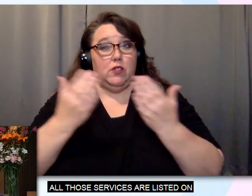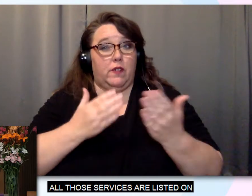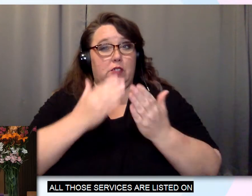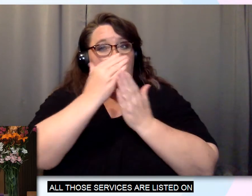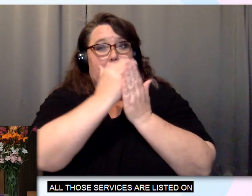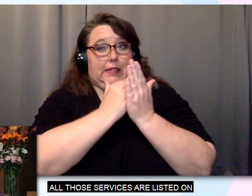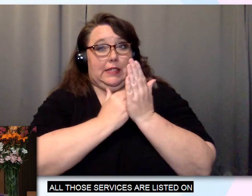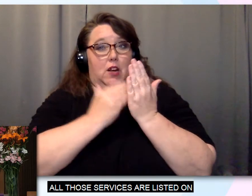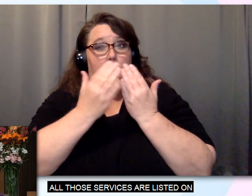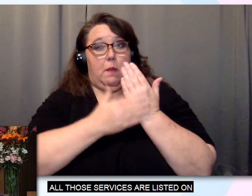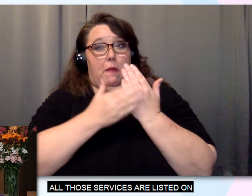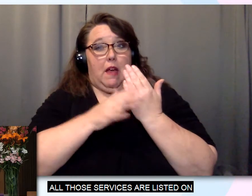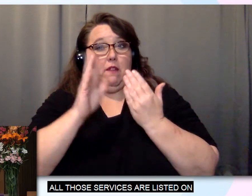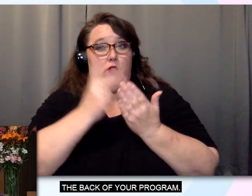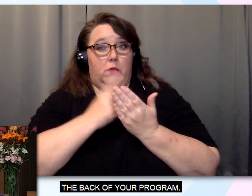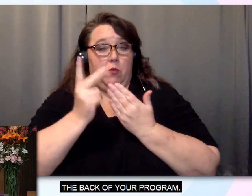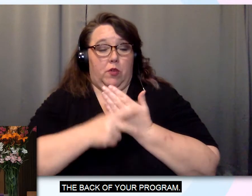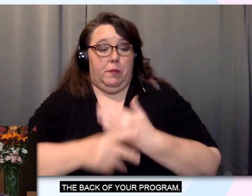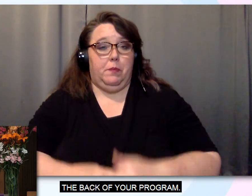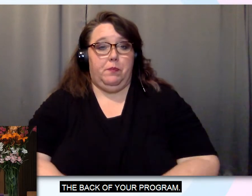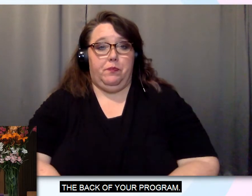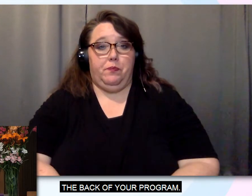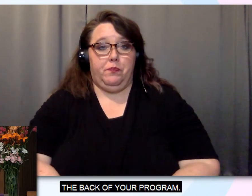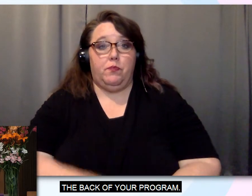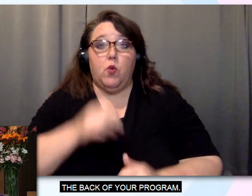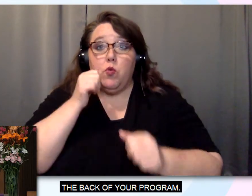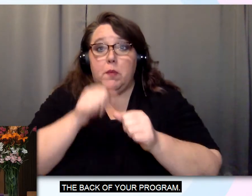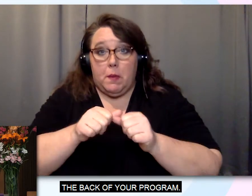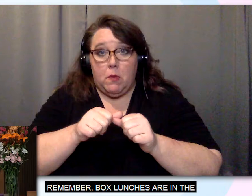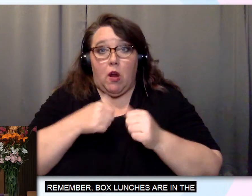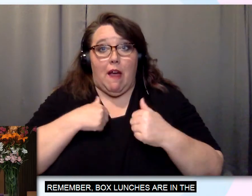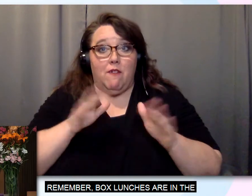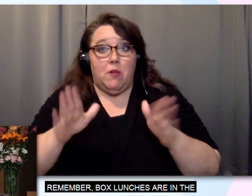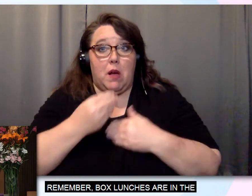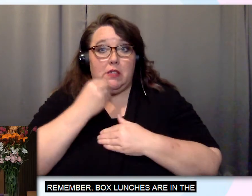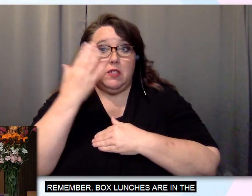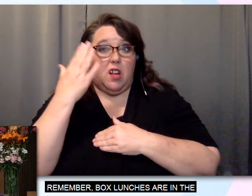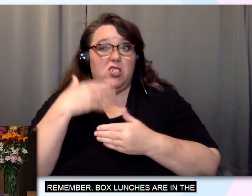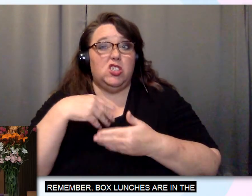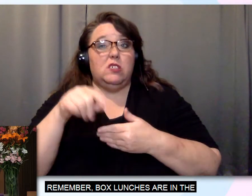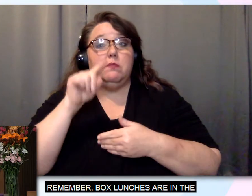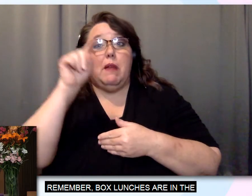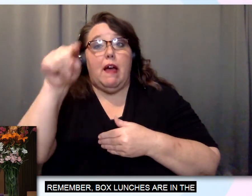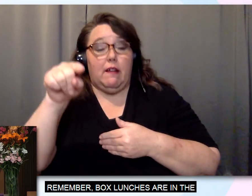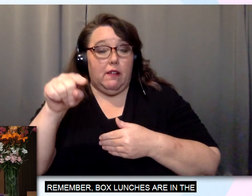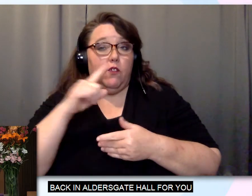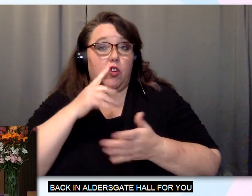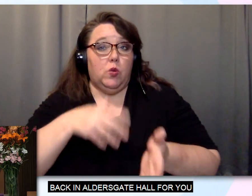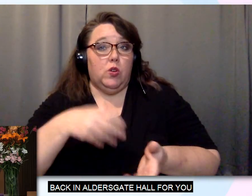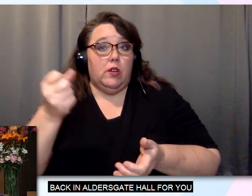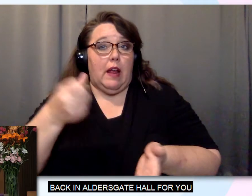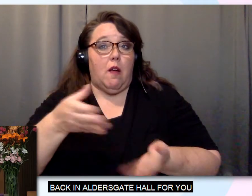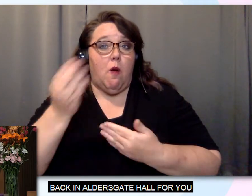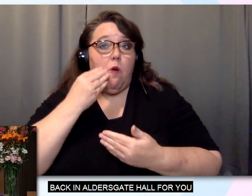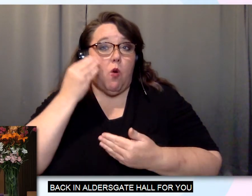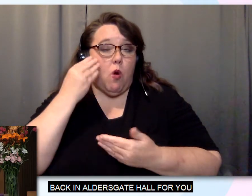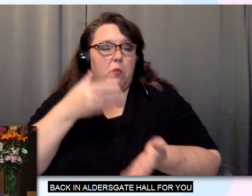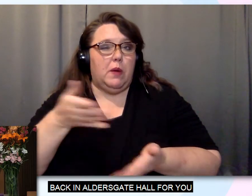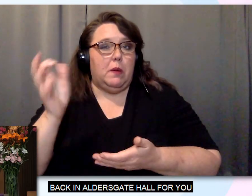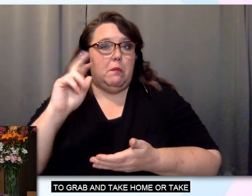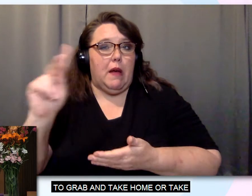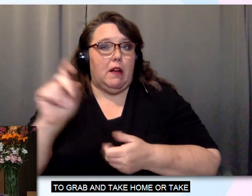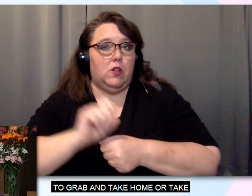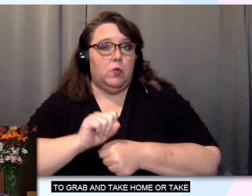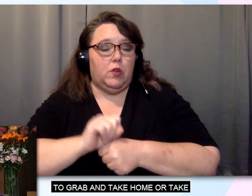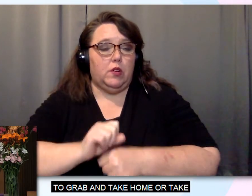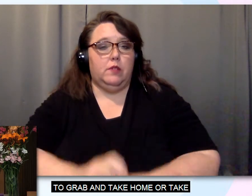All those services are listed on the back of your program. Remember, box lunches are in the back in Aldersgate Hall for you to grab and take